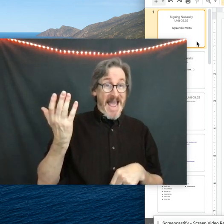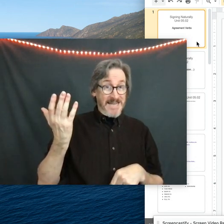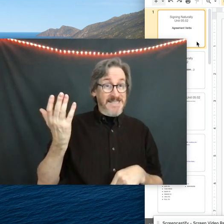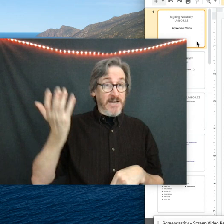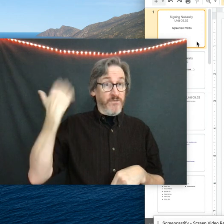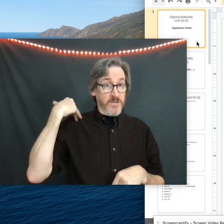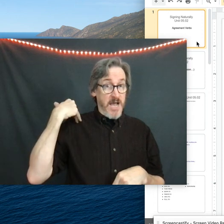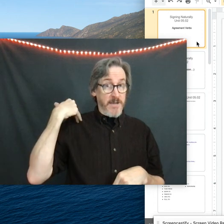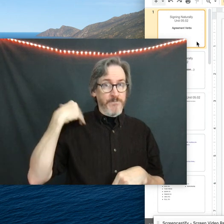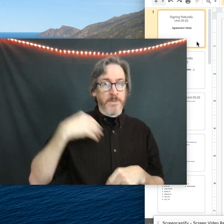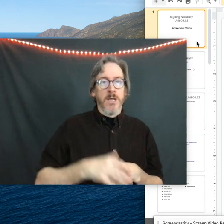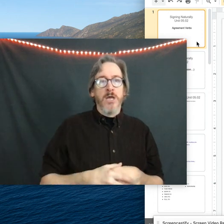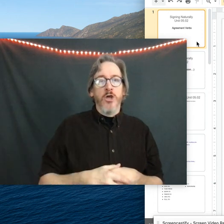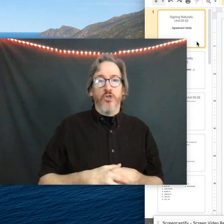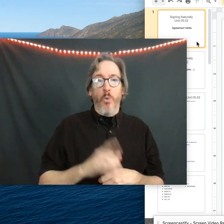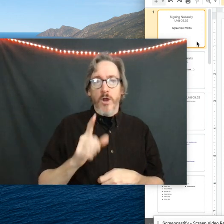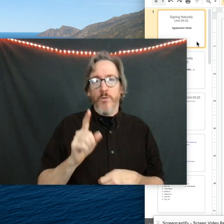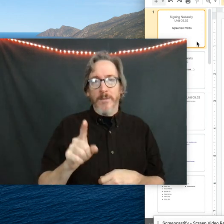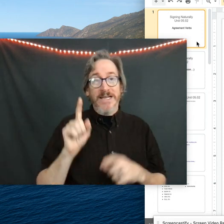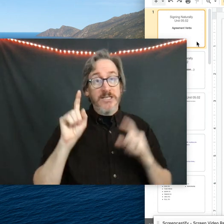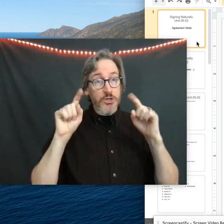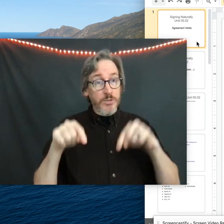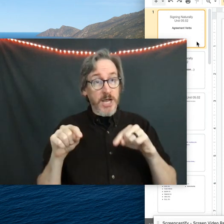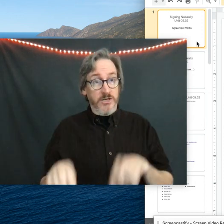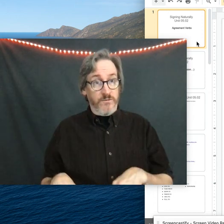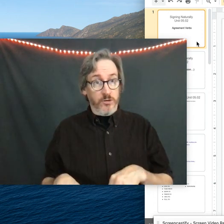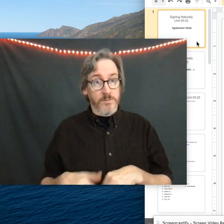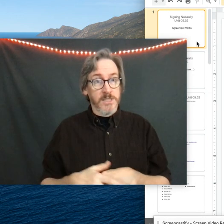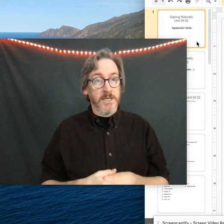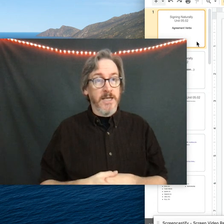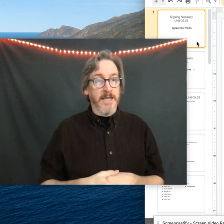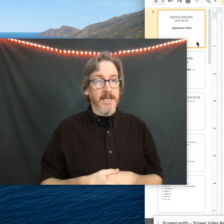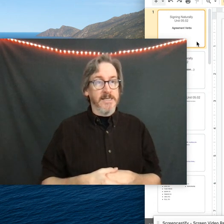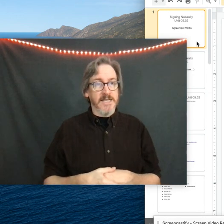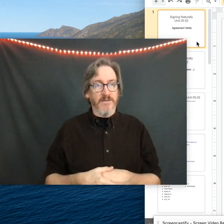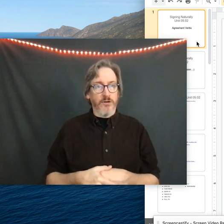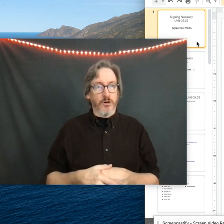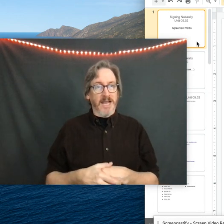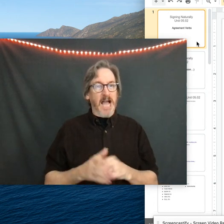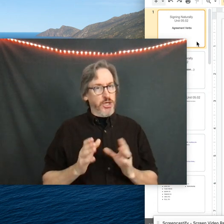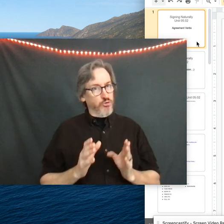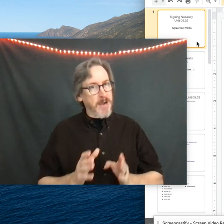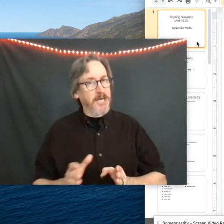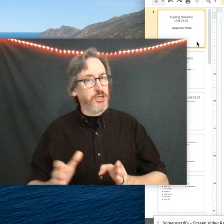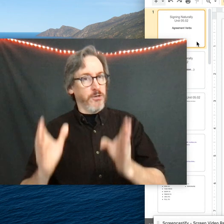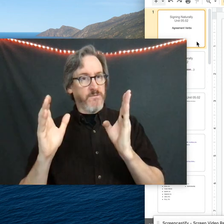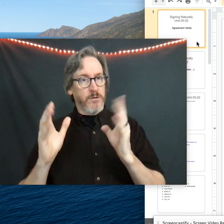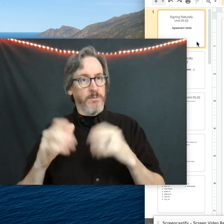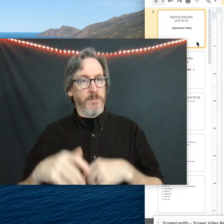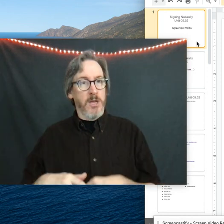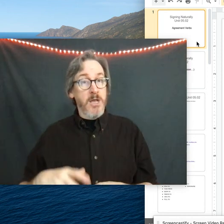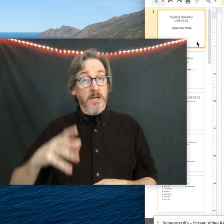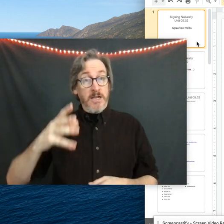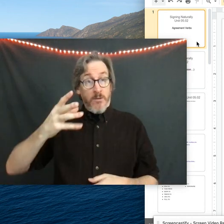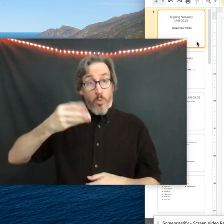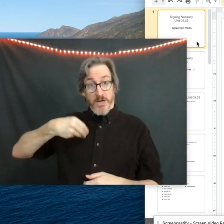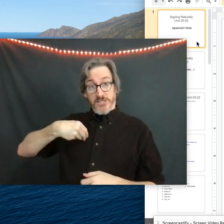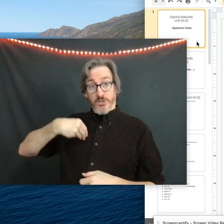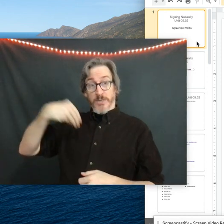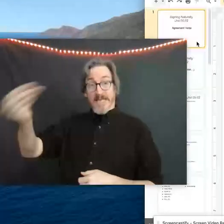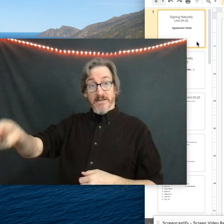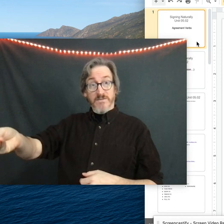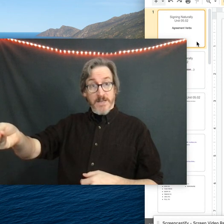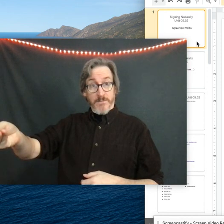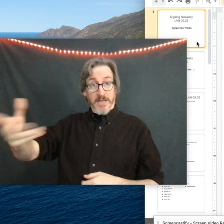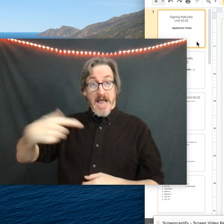we add a sign for time. The one way we do change verbs is if they're like a directional verb. One is